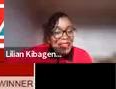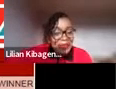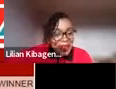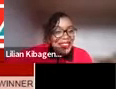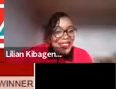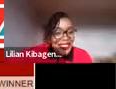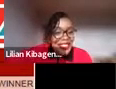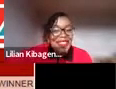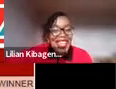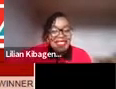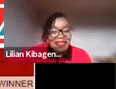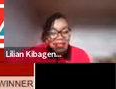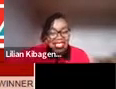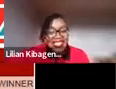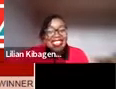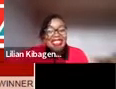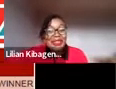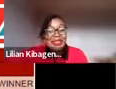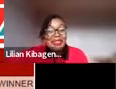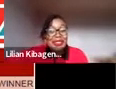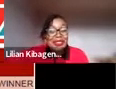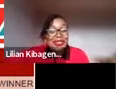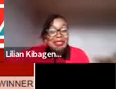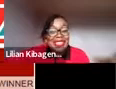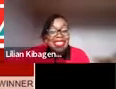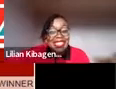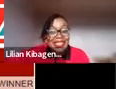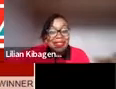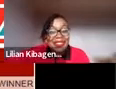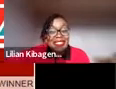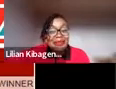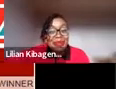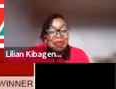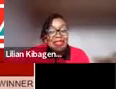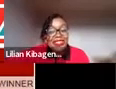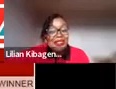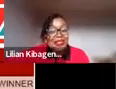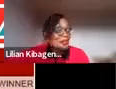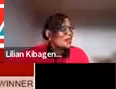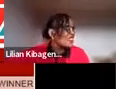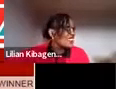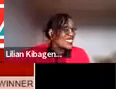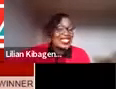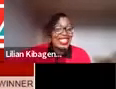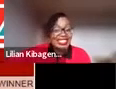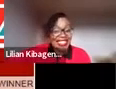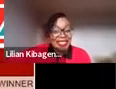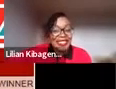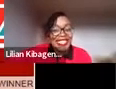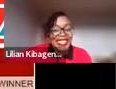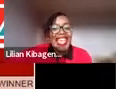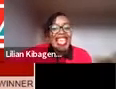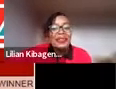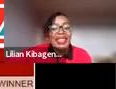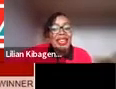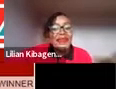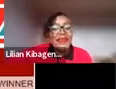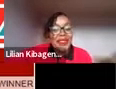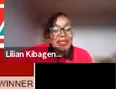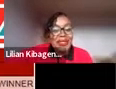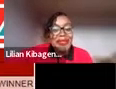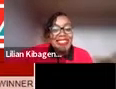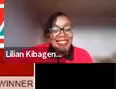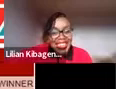learners. We are proud of them as well. We'll also go to the next, which is the primary school written category. And we